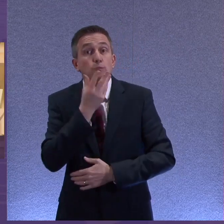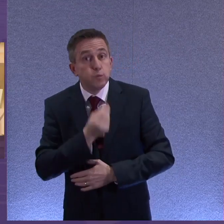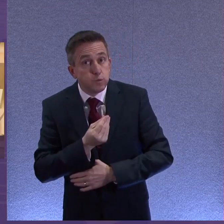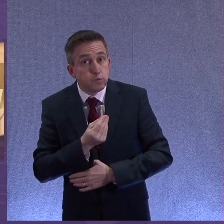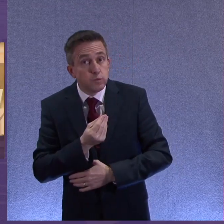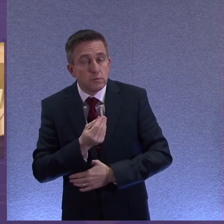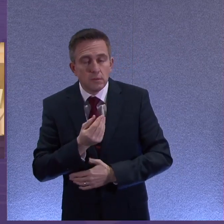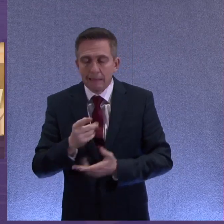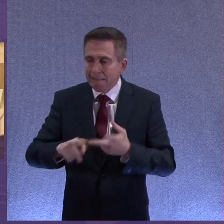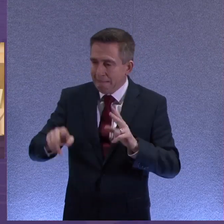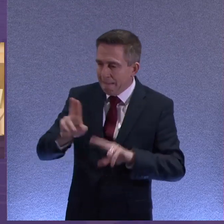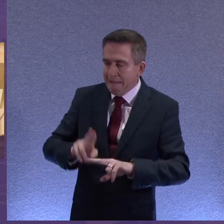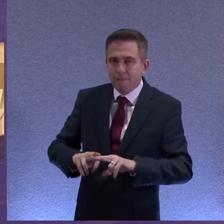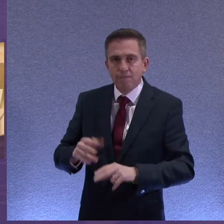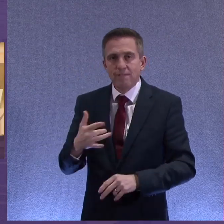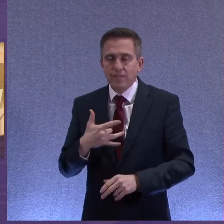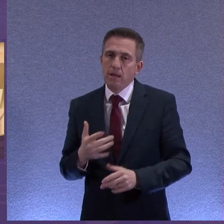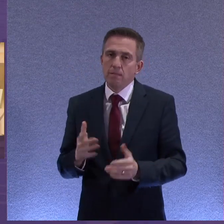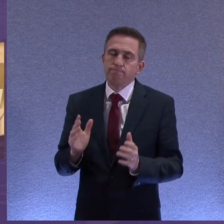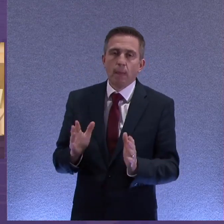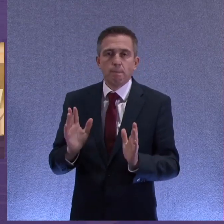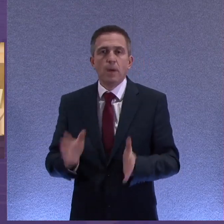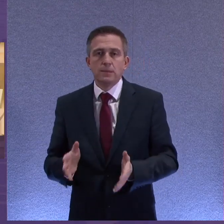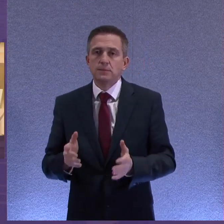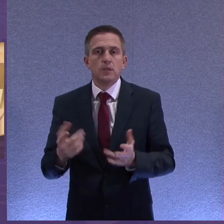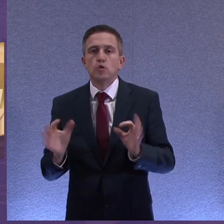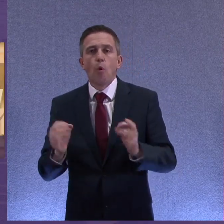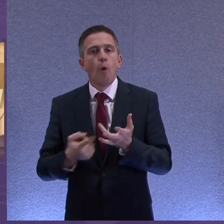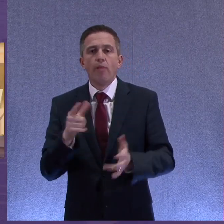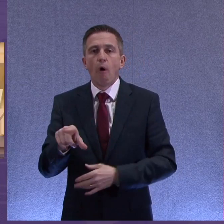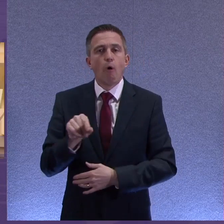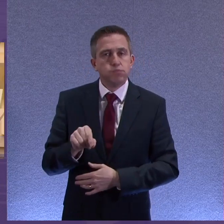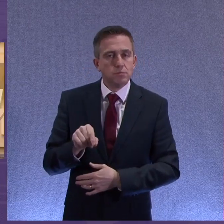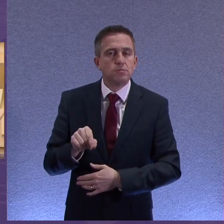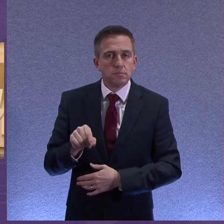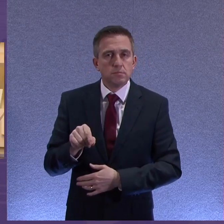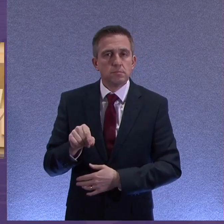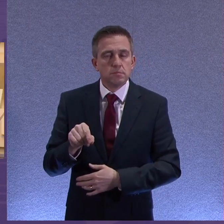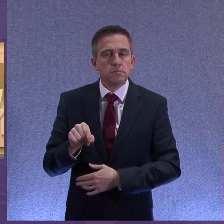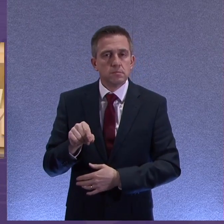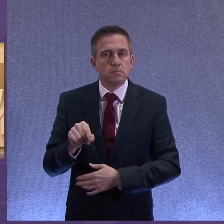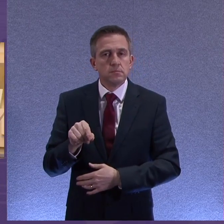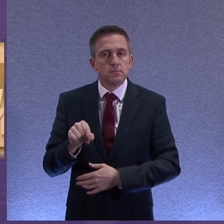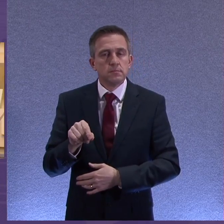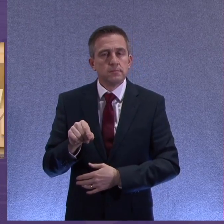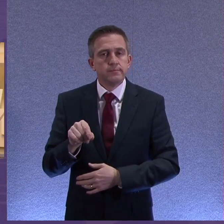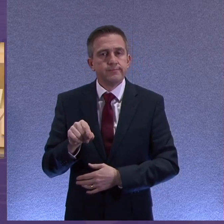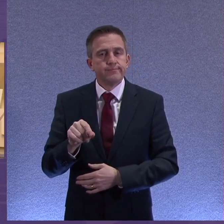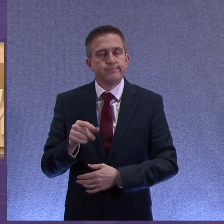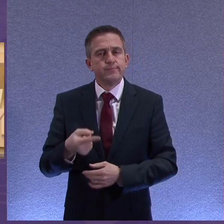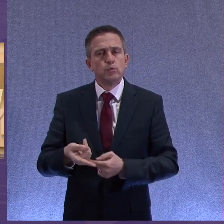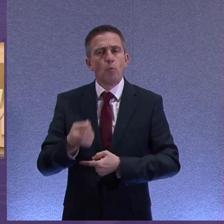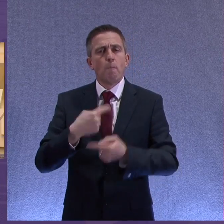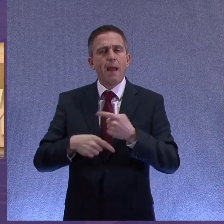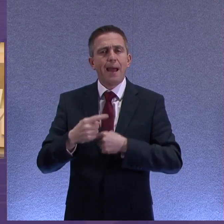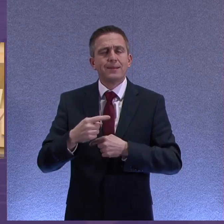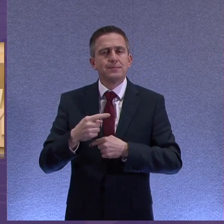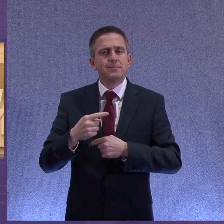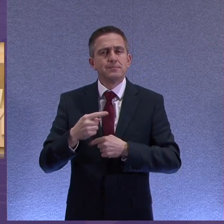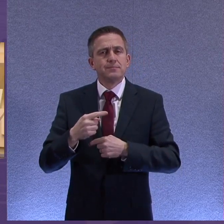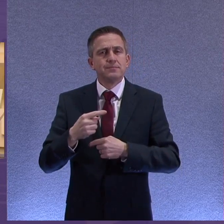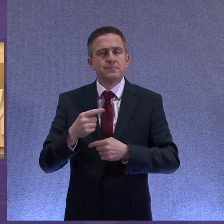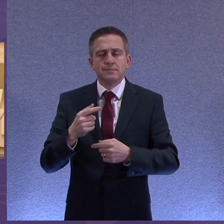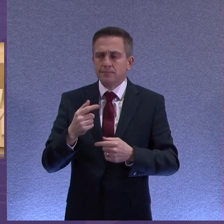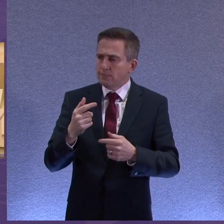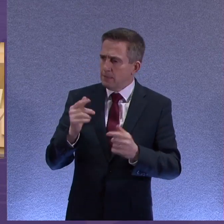them necessary to use, and they should only exist for as long as they are needed. And I would go back to the point I made earlier on. At a time when we are taking